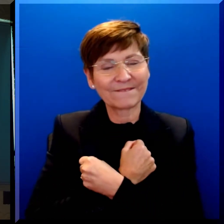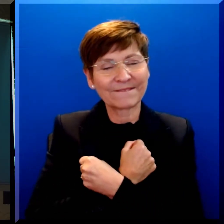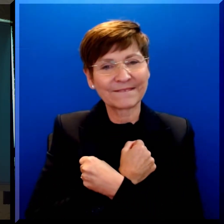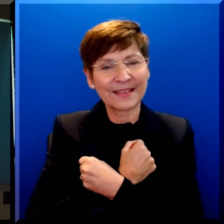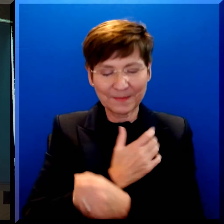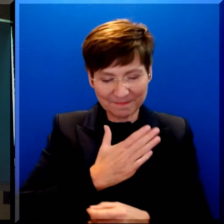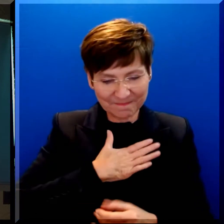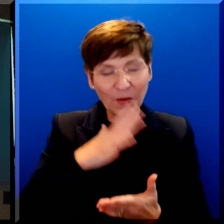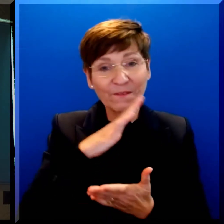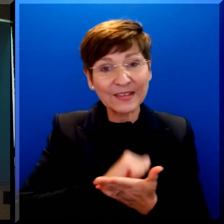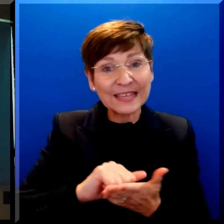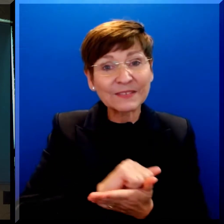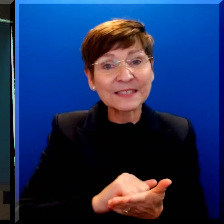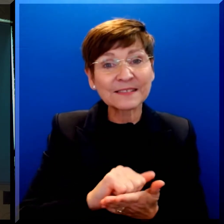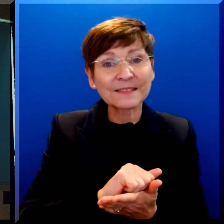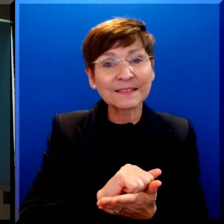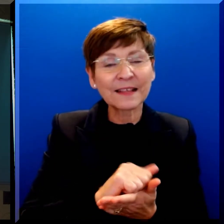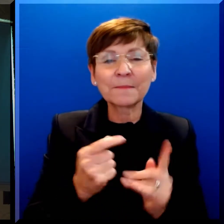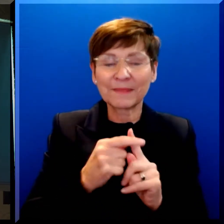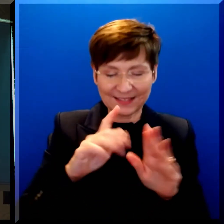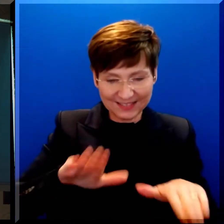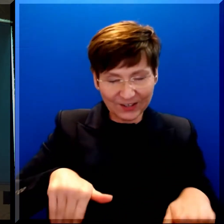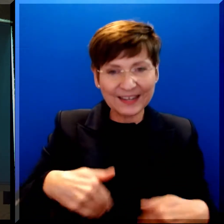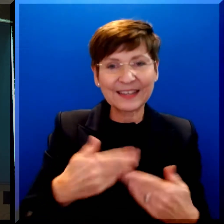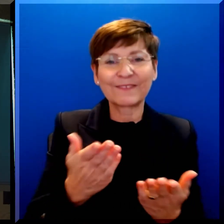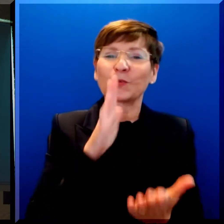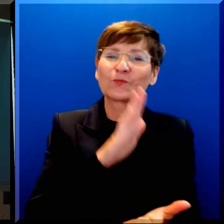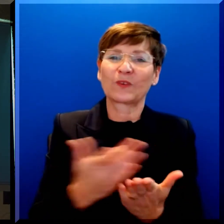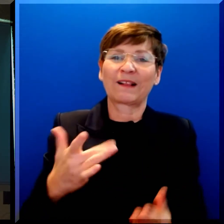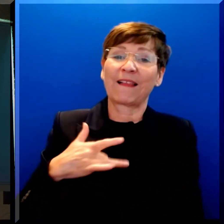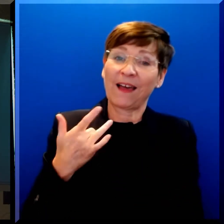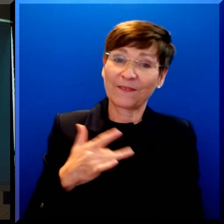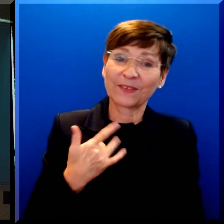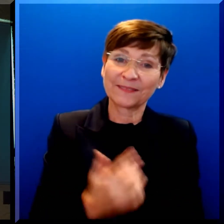forgiveness, and the gift of real life.